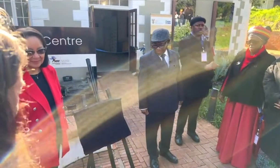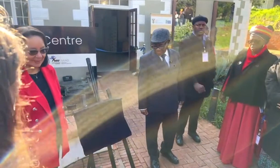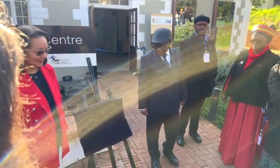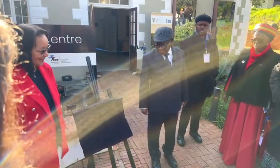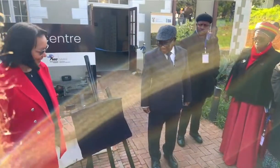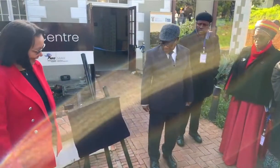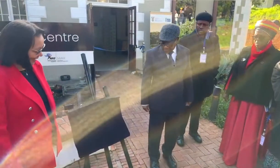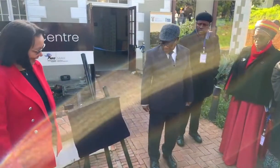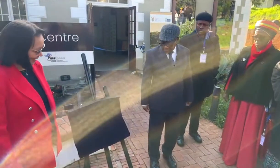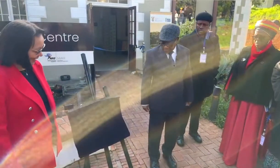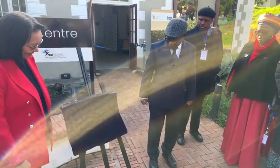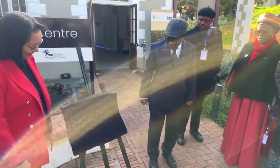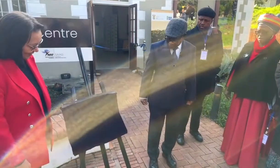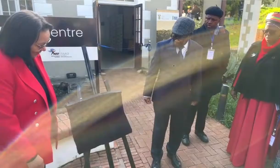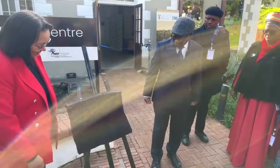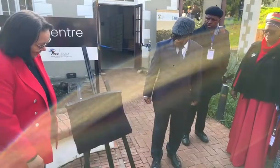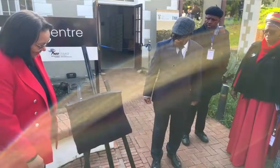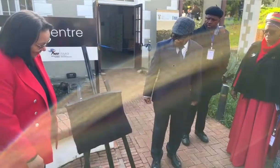plaque.